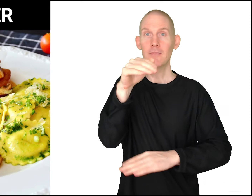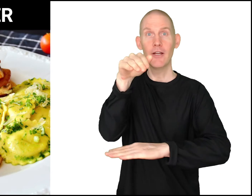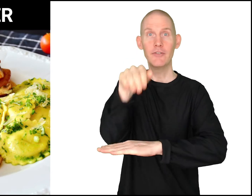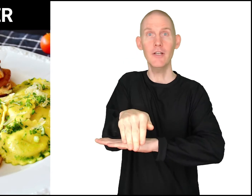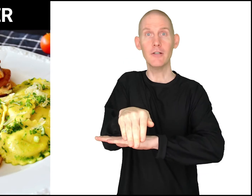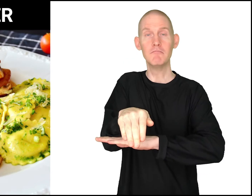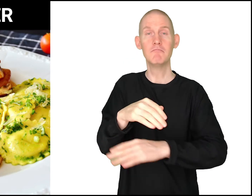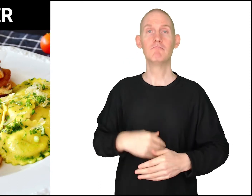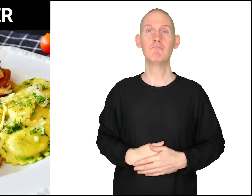Dinner.